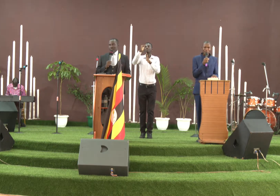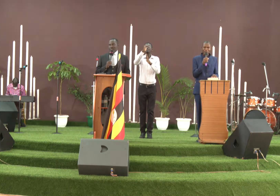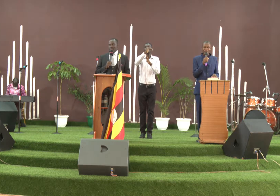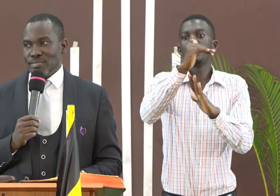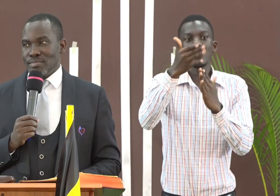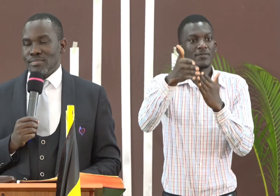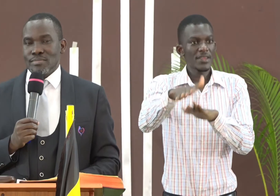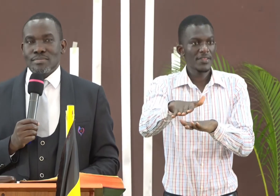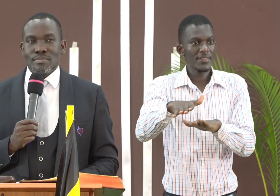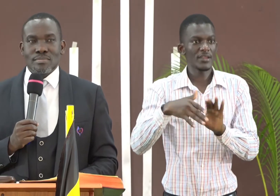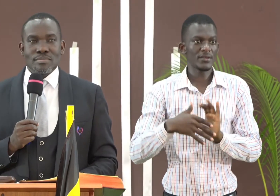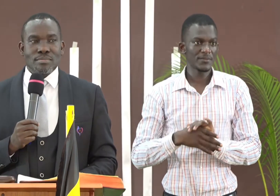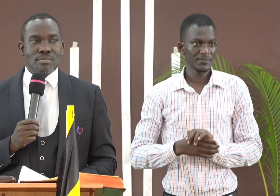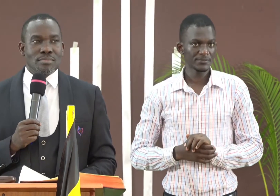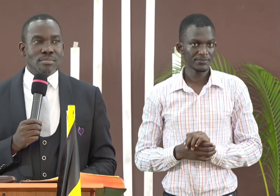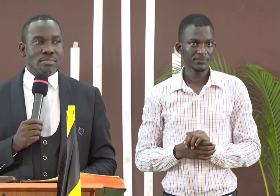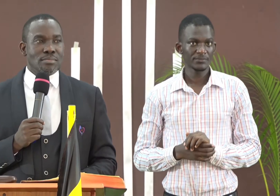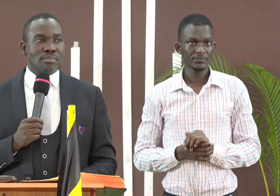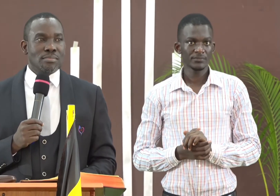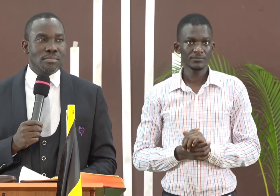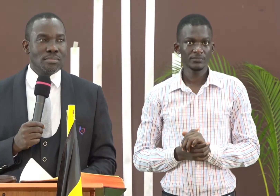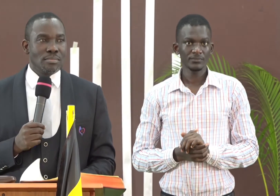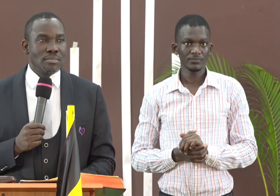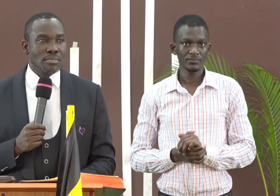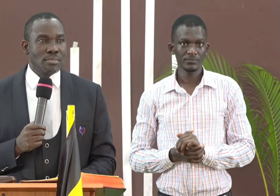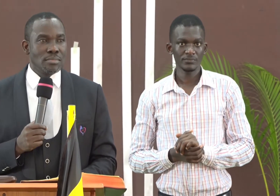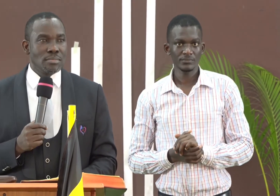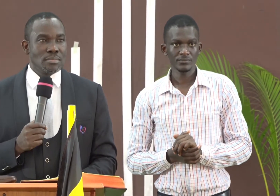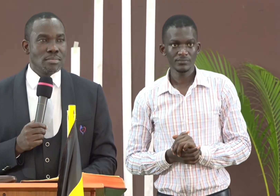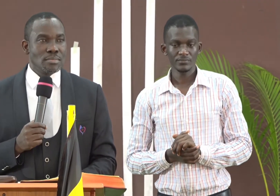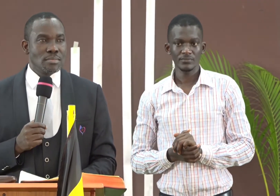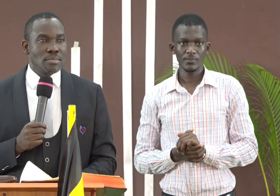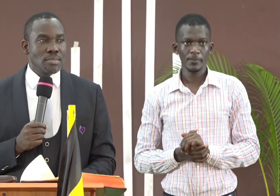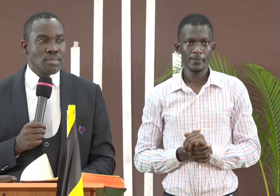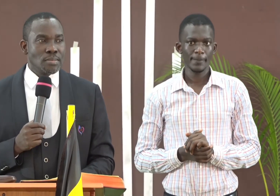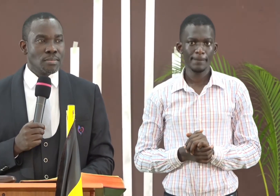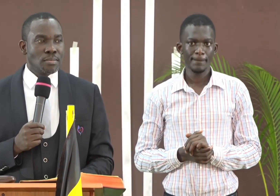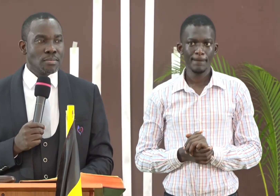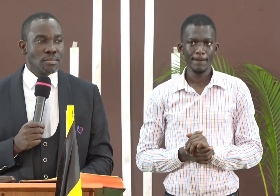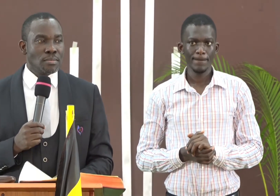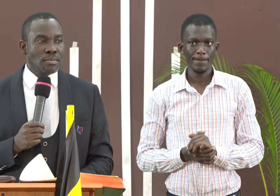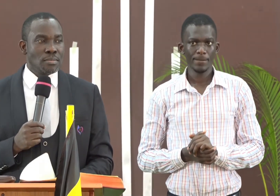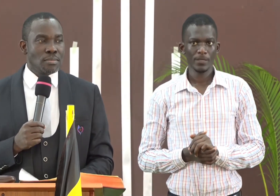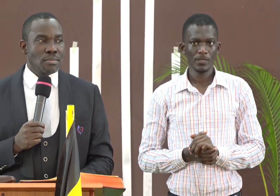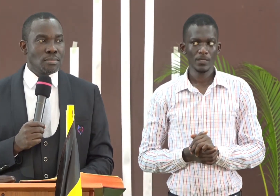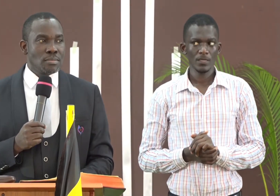ery'okufa. Salvation raises us higher than death.